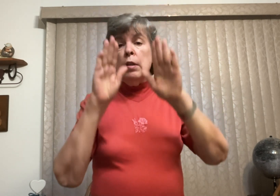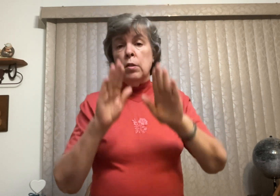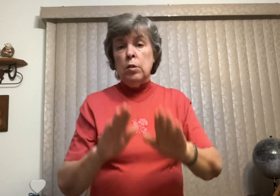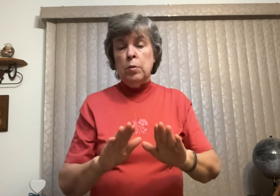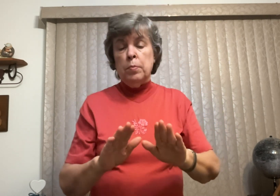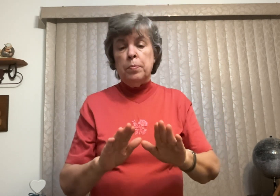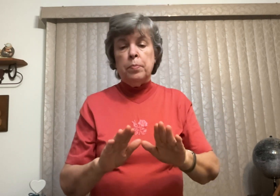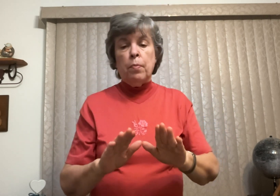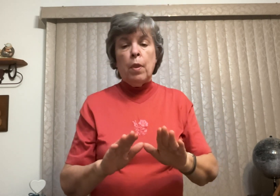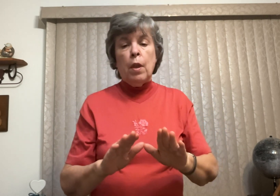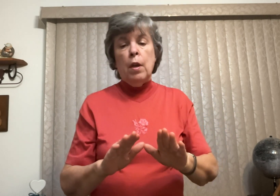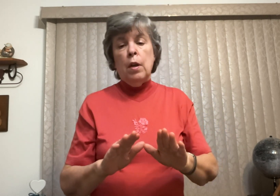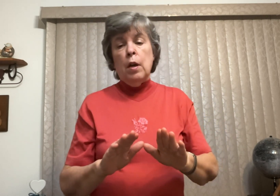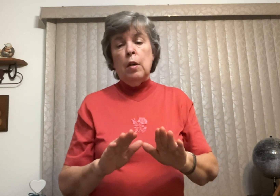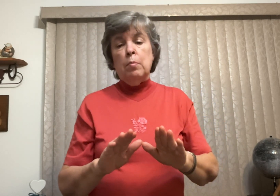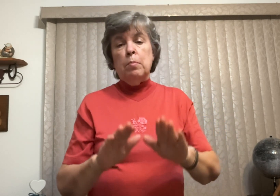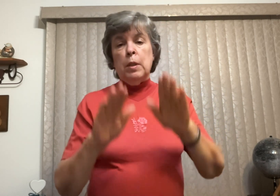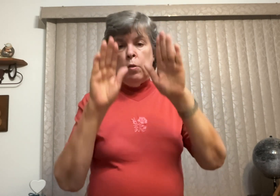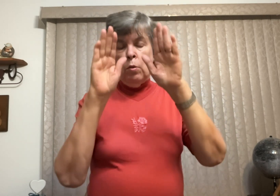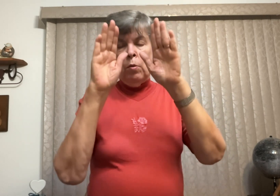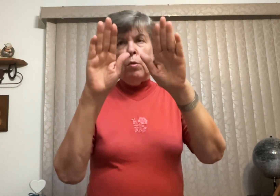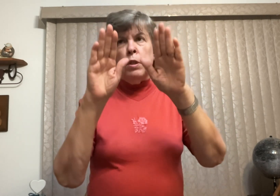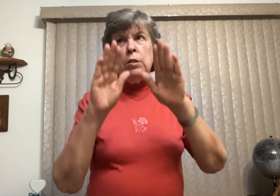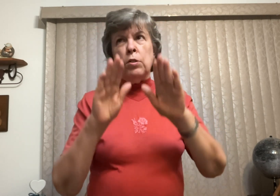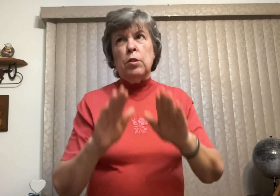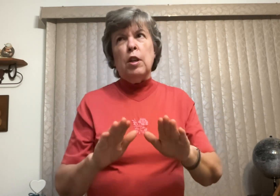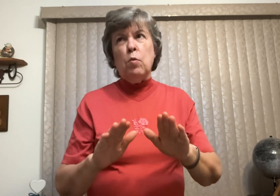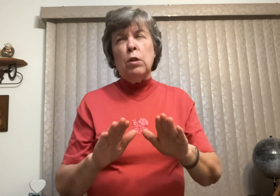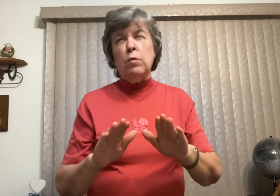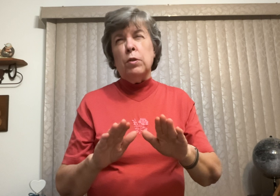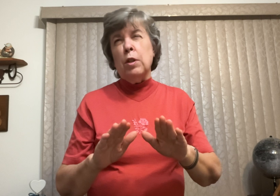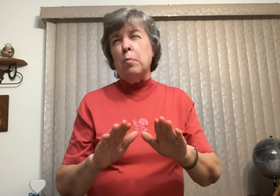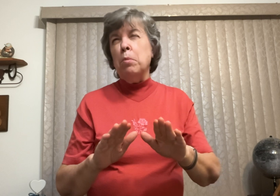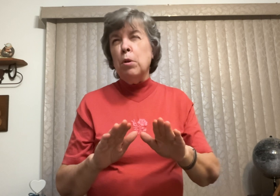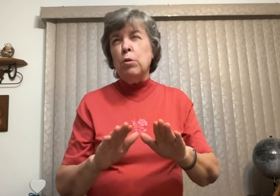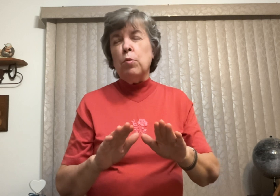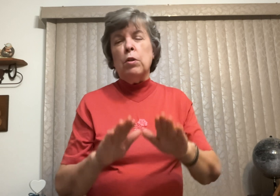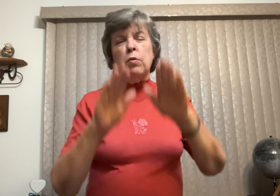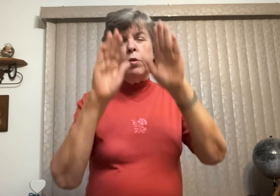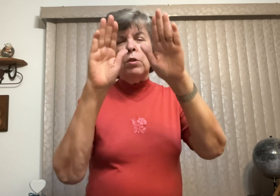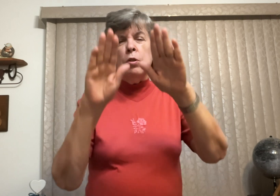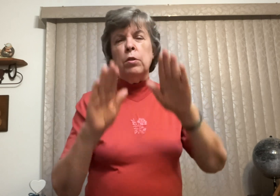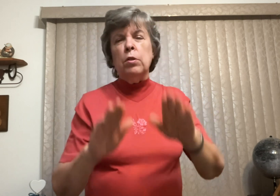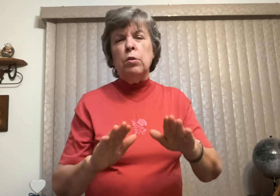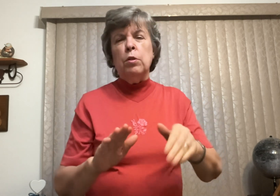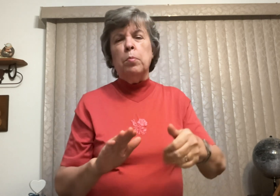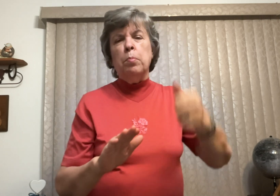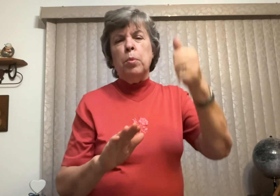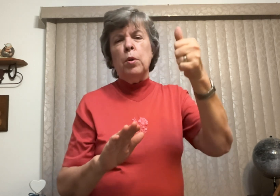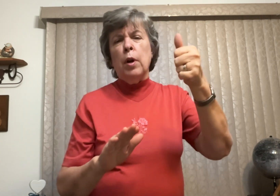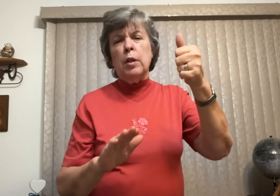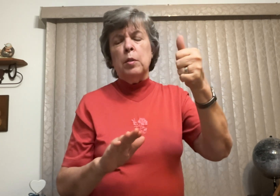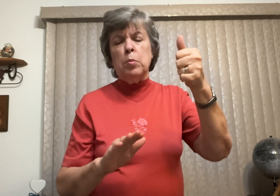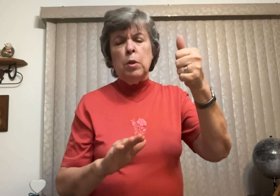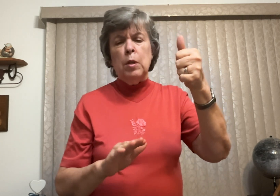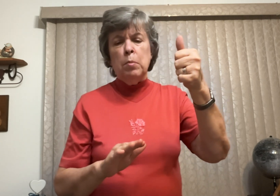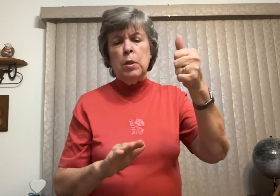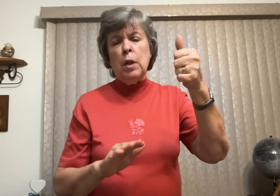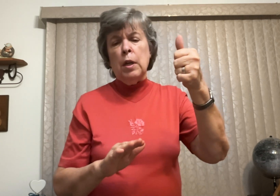greatest. And of course, that's just saying wonderful. It's not most wonderful. You could put on a supreme sign